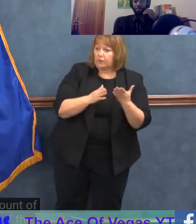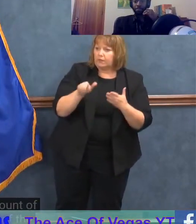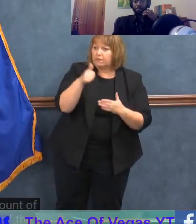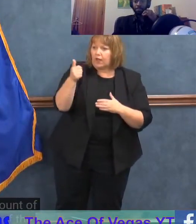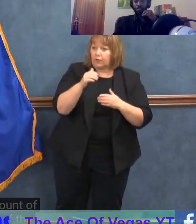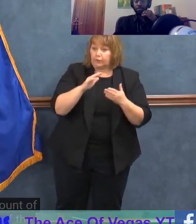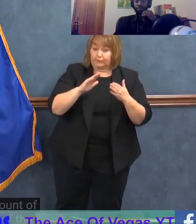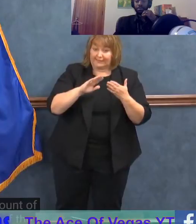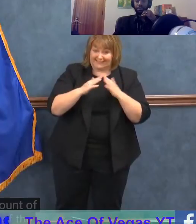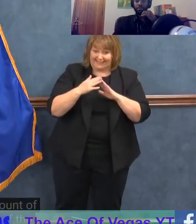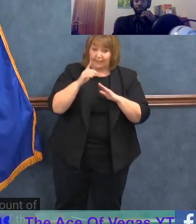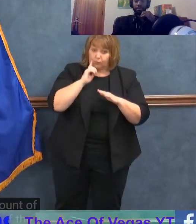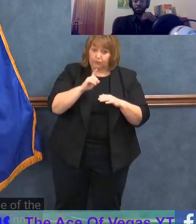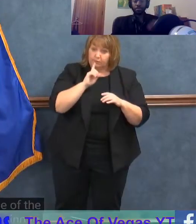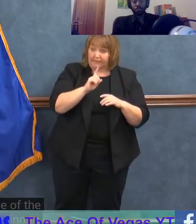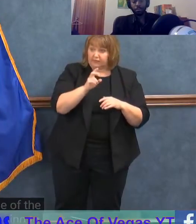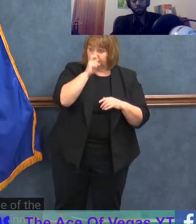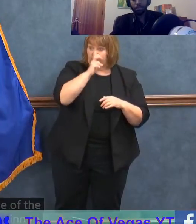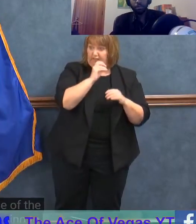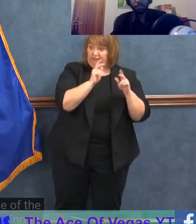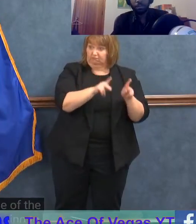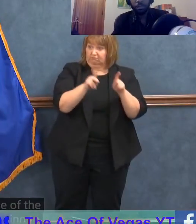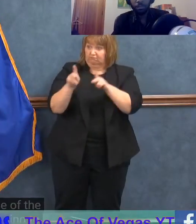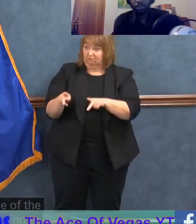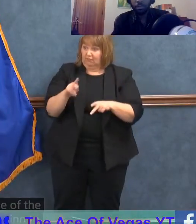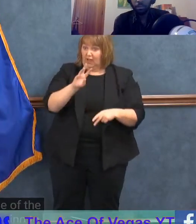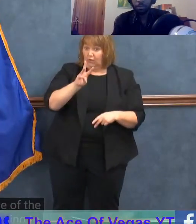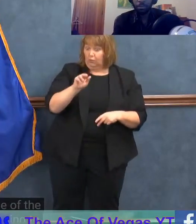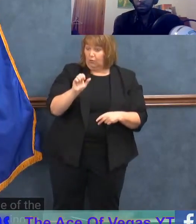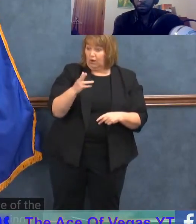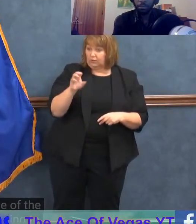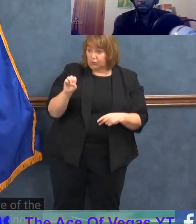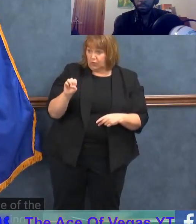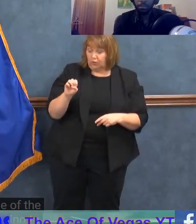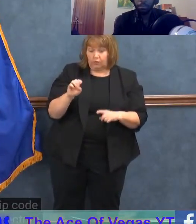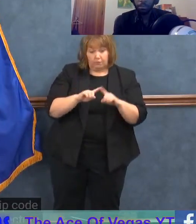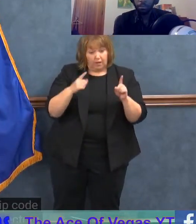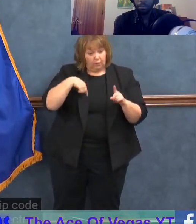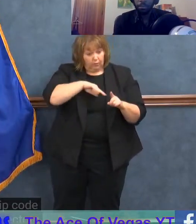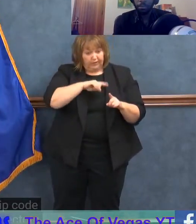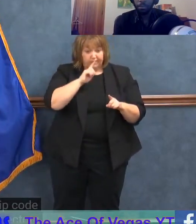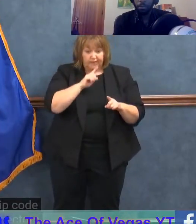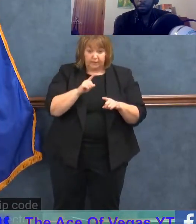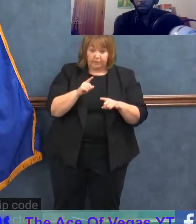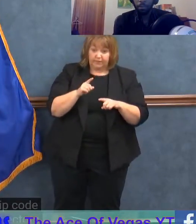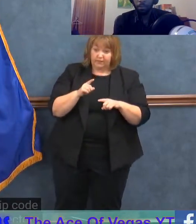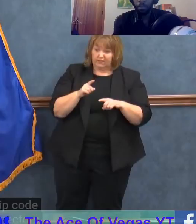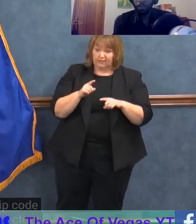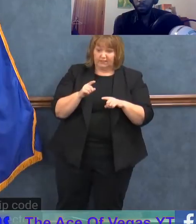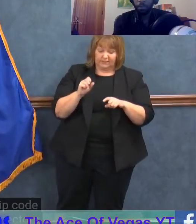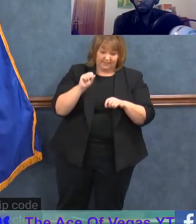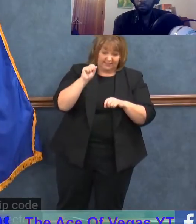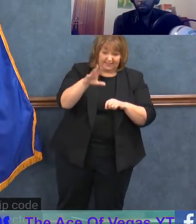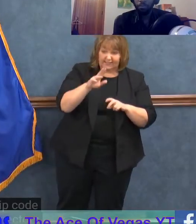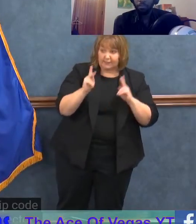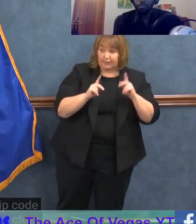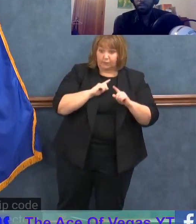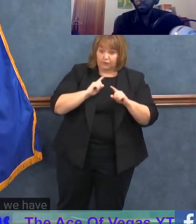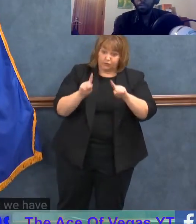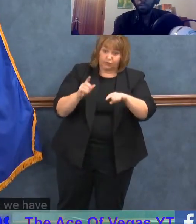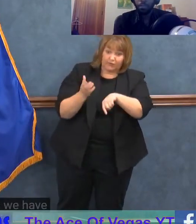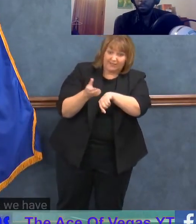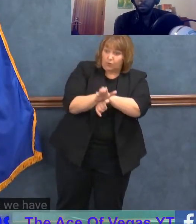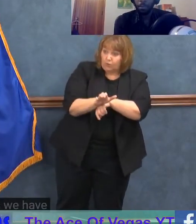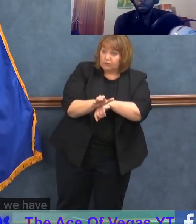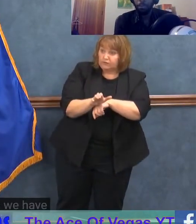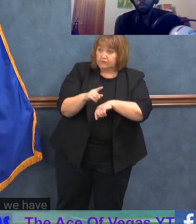are, but we're going to start doing now some zip code analysis and send in inspectors and enforcement officers. We have to. I'm not sending